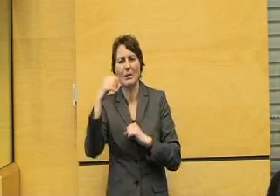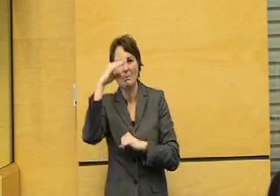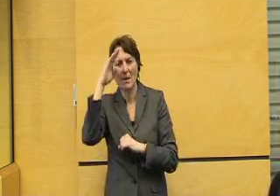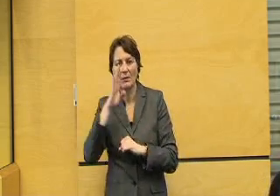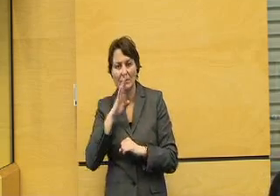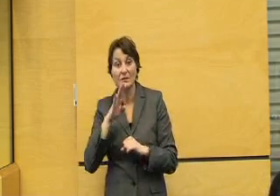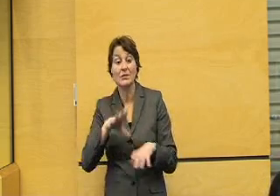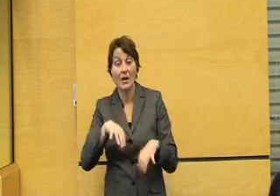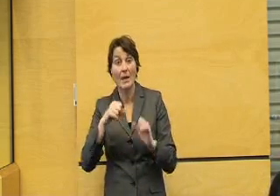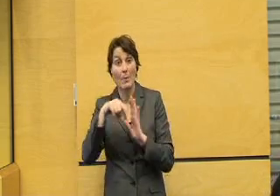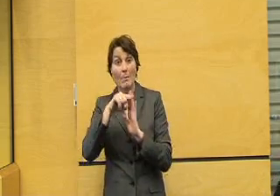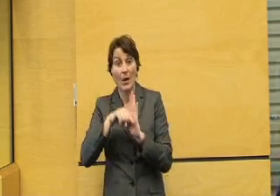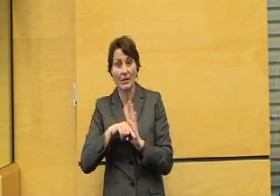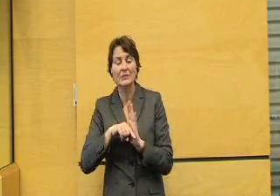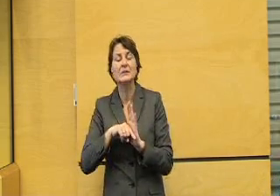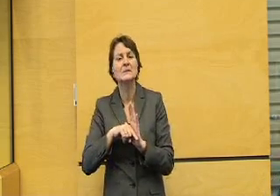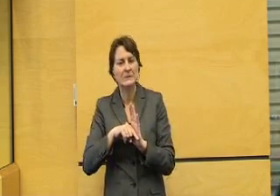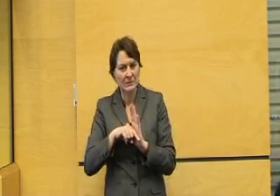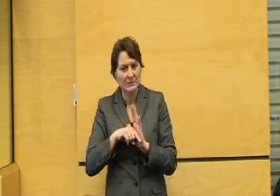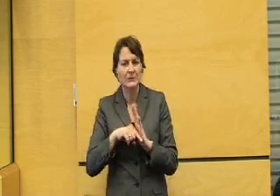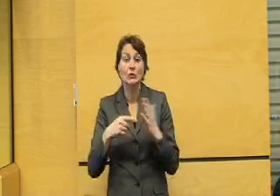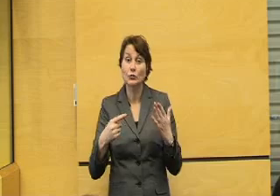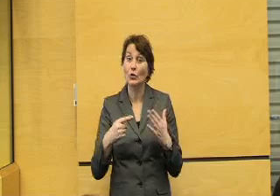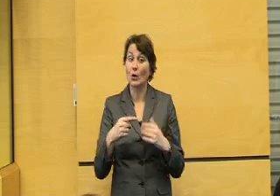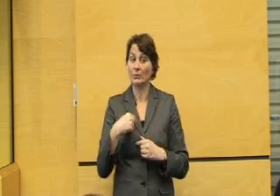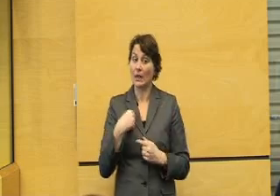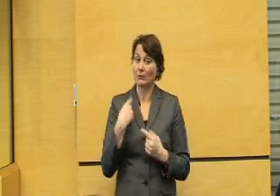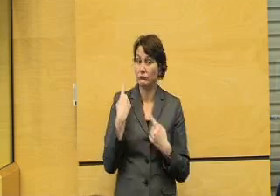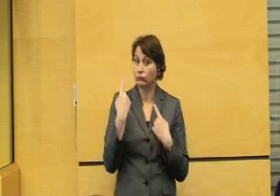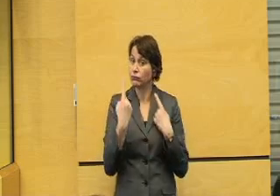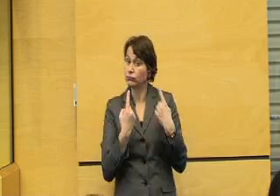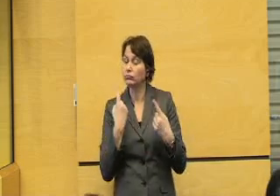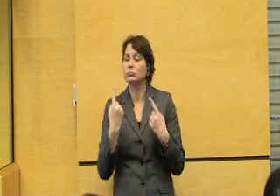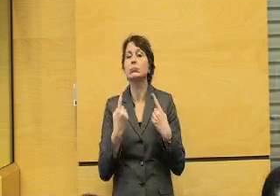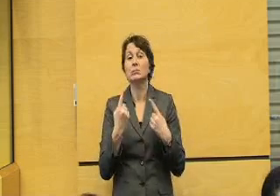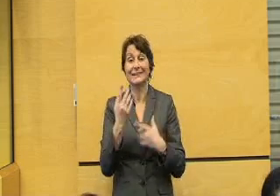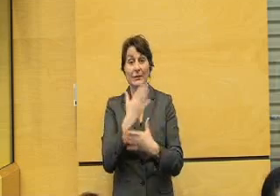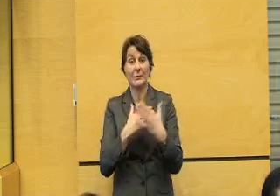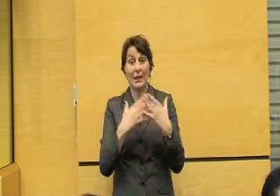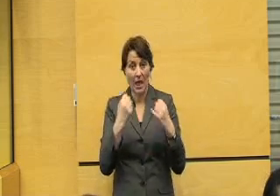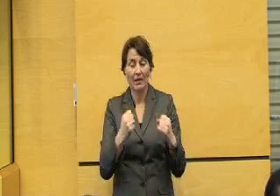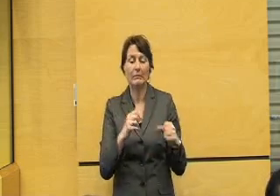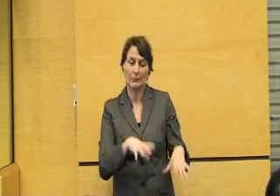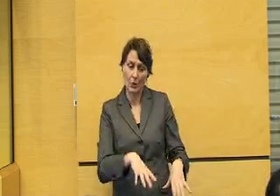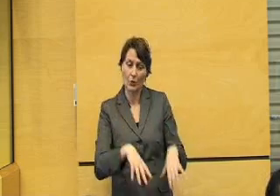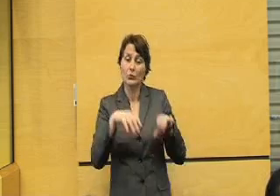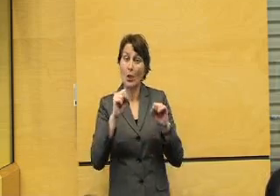there is consideration of the adoption of children with disabilities?